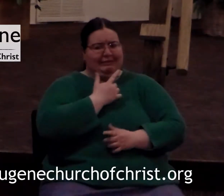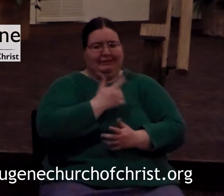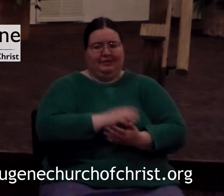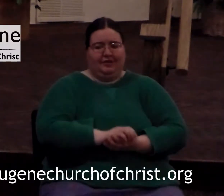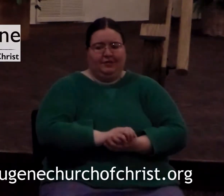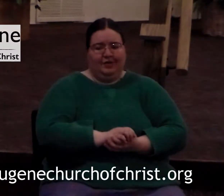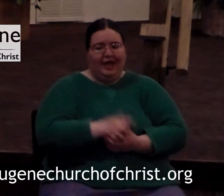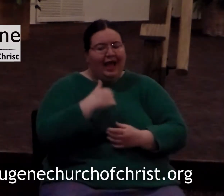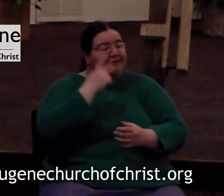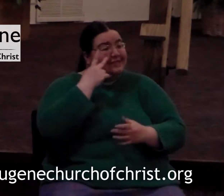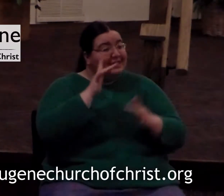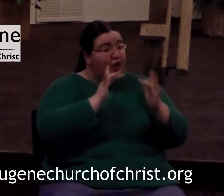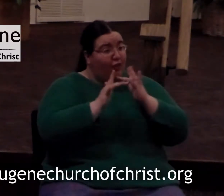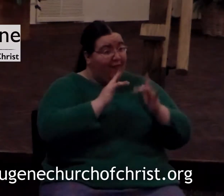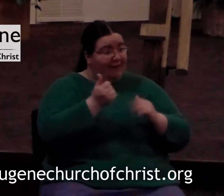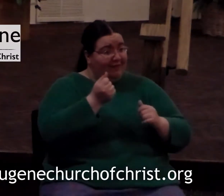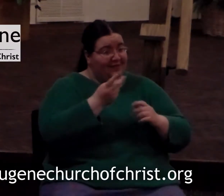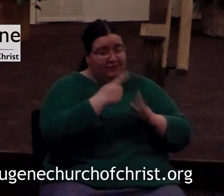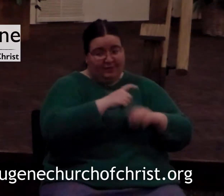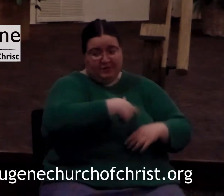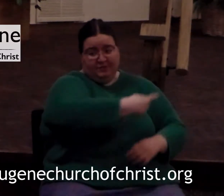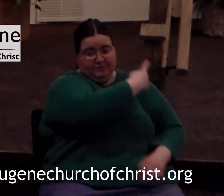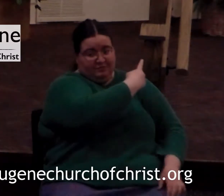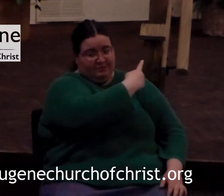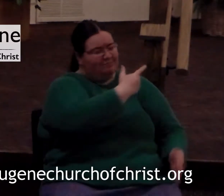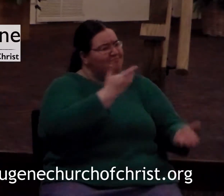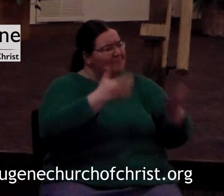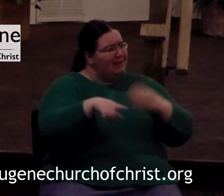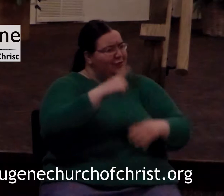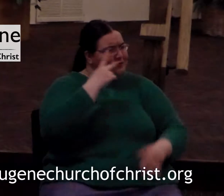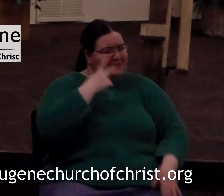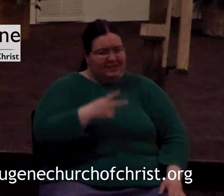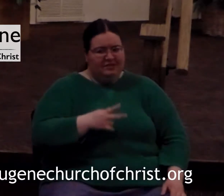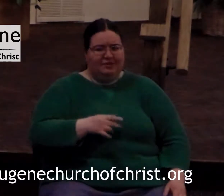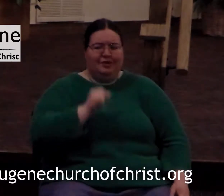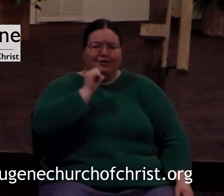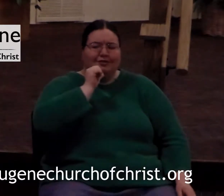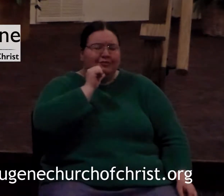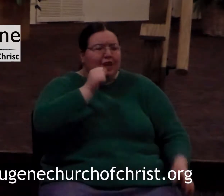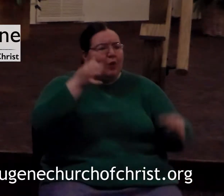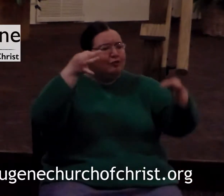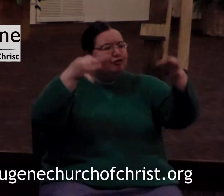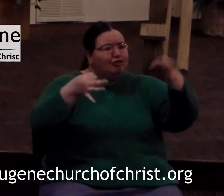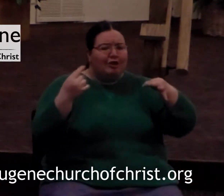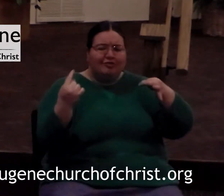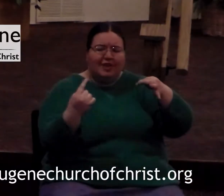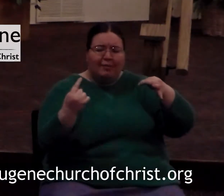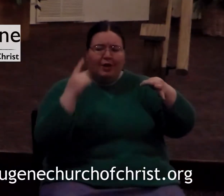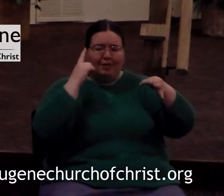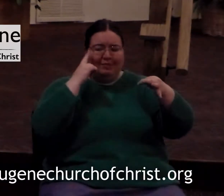is this. Maybe you've seen this shared too. Don't judge someone just because they sin differently than